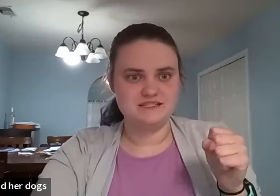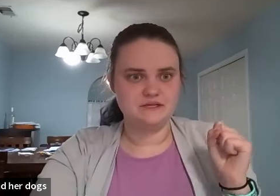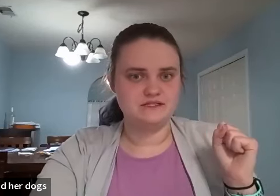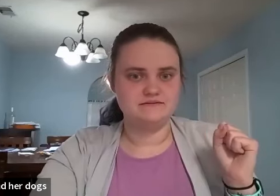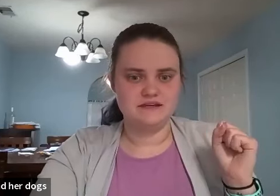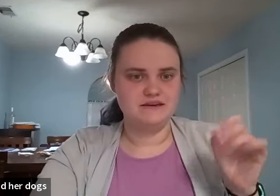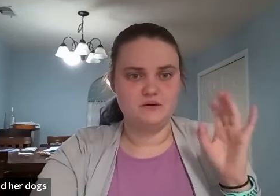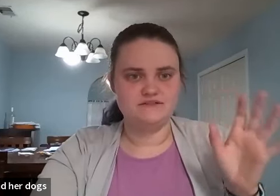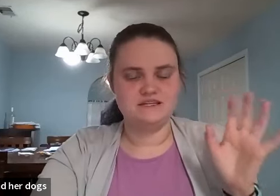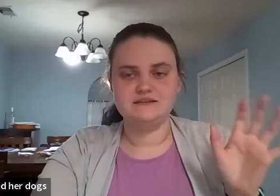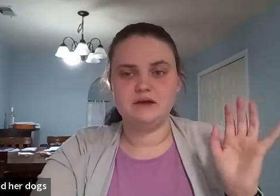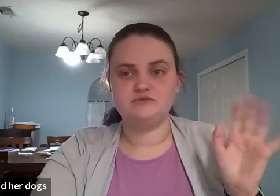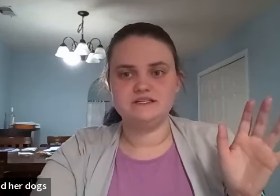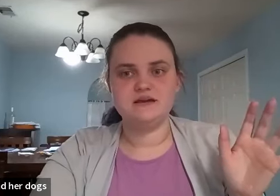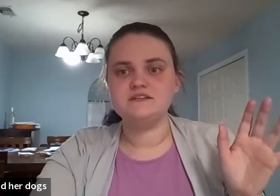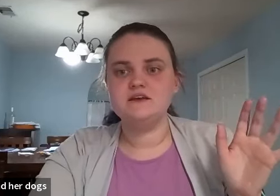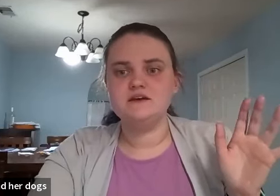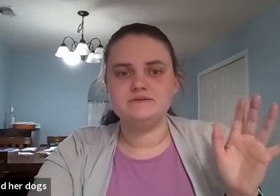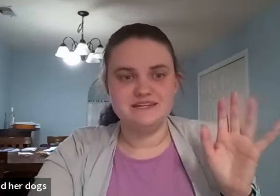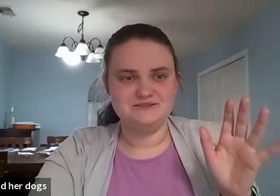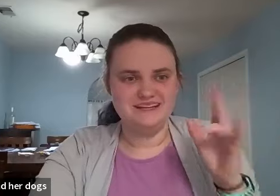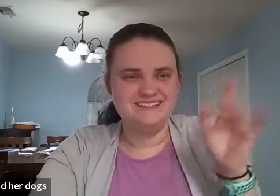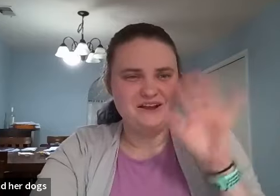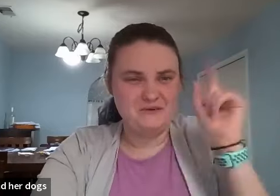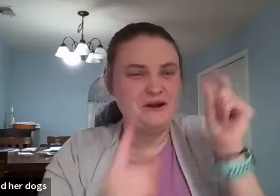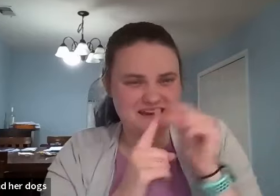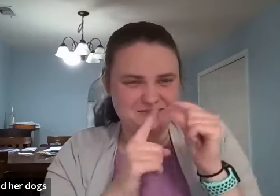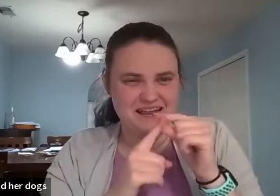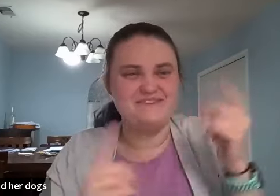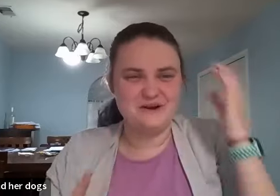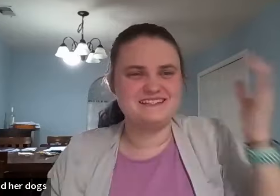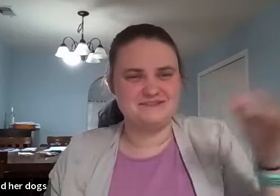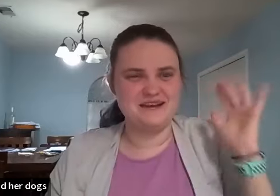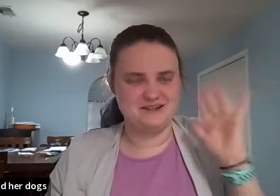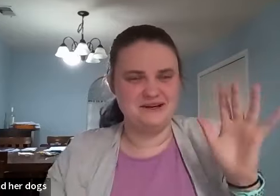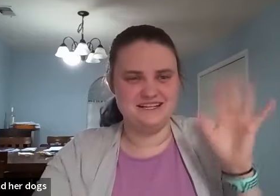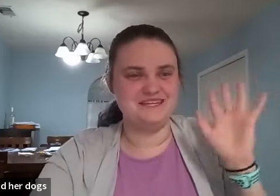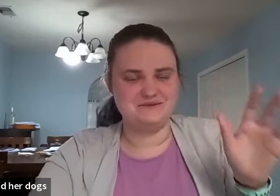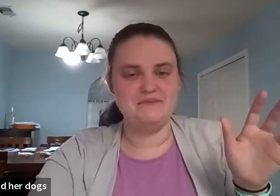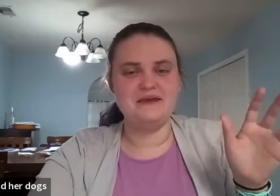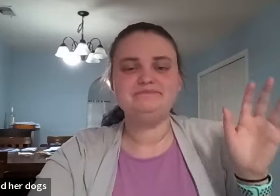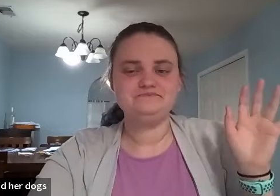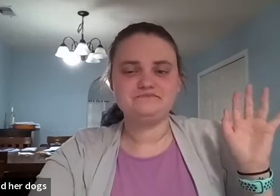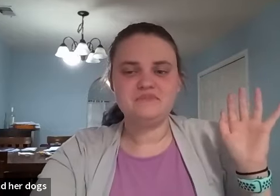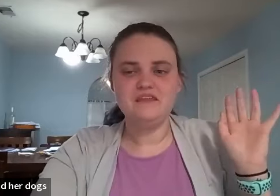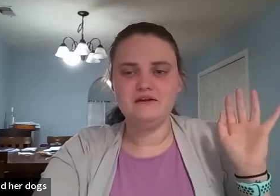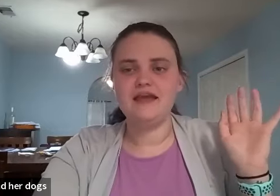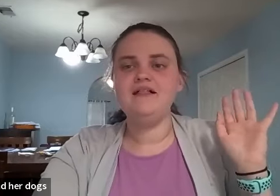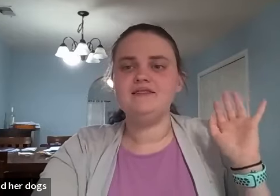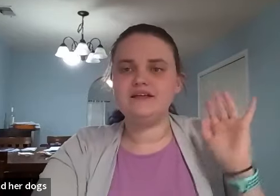week. I know I've said about 20 times next week. So the word next week, I've heard myself say it about 20 times. That's what I meant. Okay. Let's